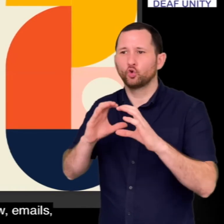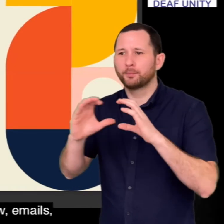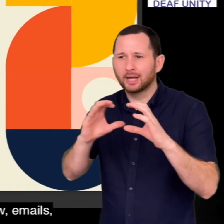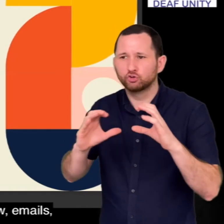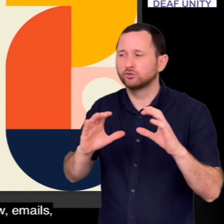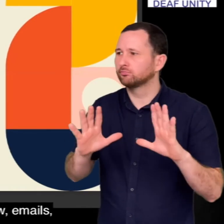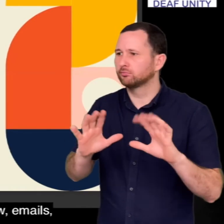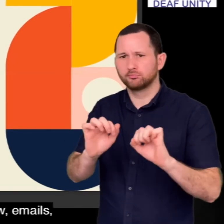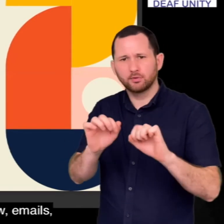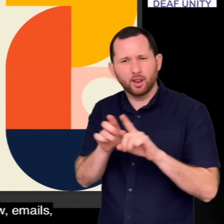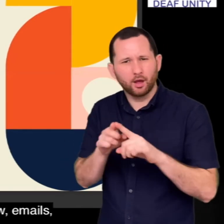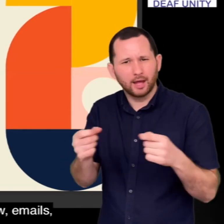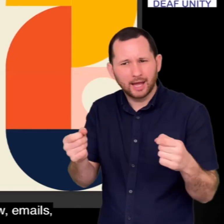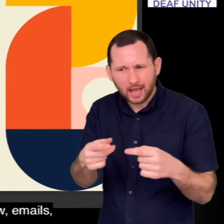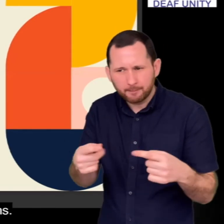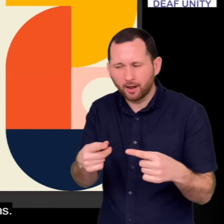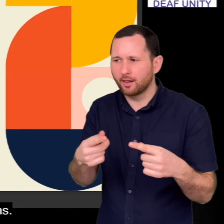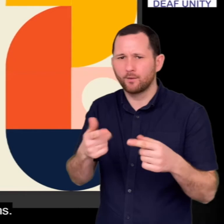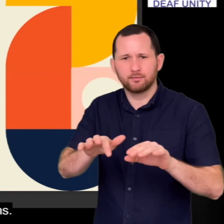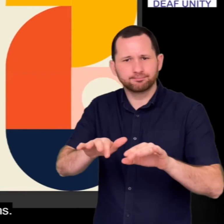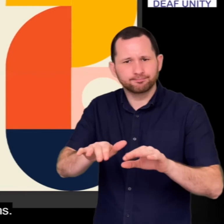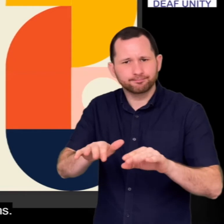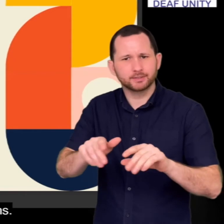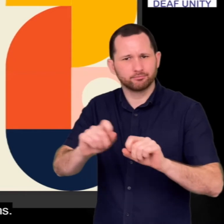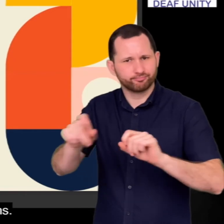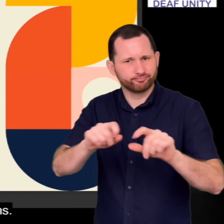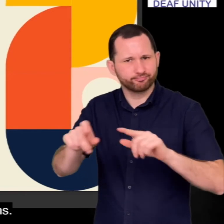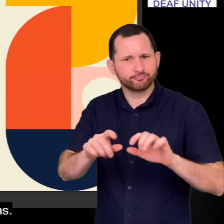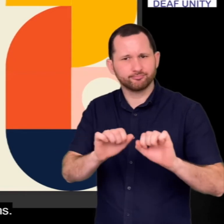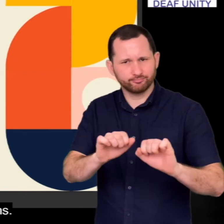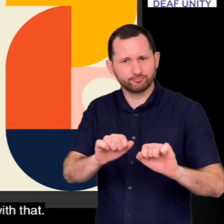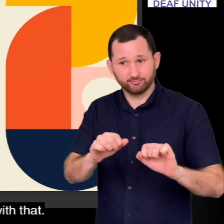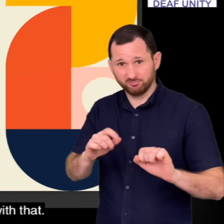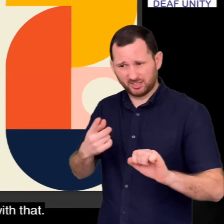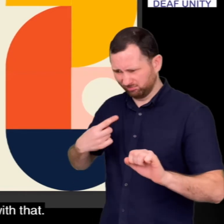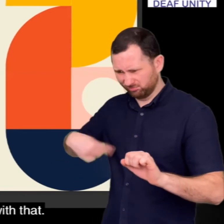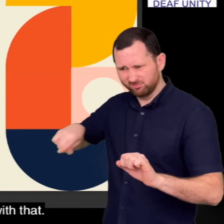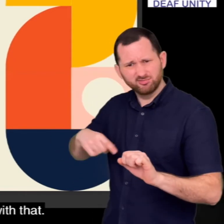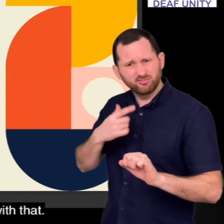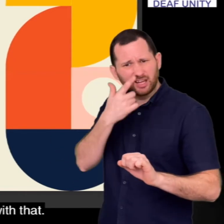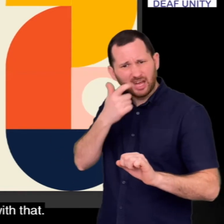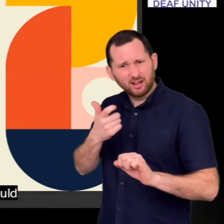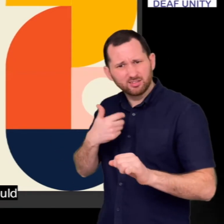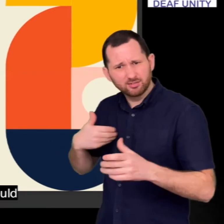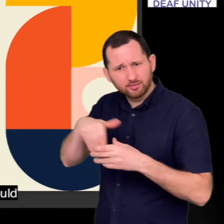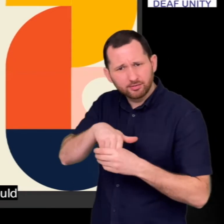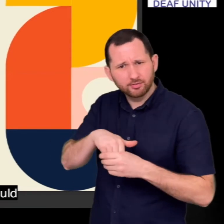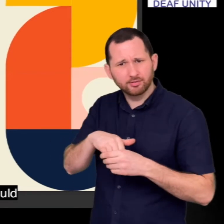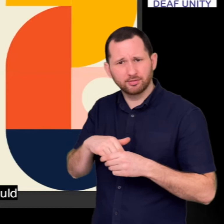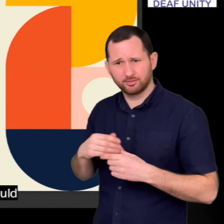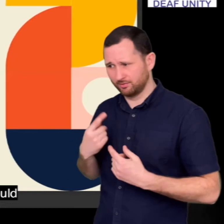all communications, emails, written communications. We'd help with that, and that's what